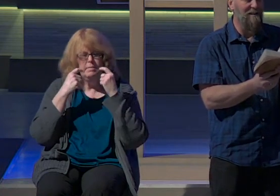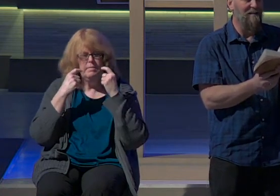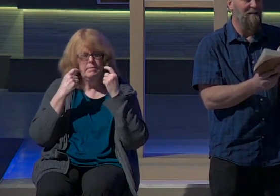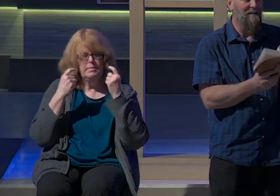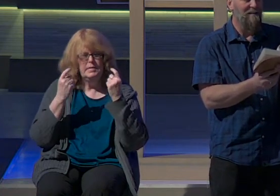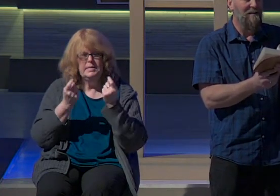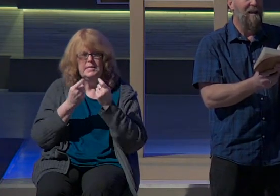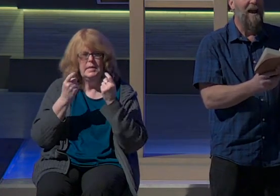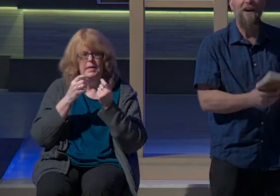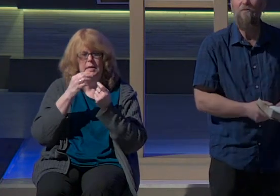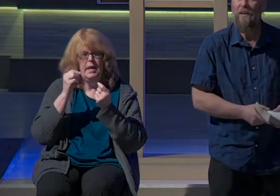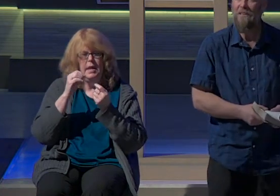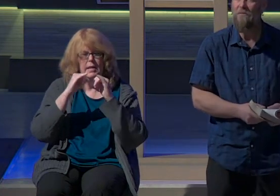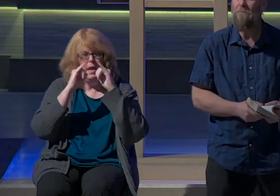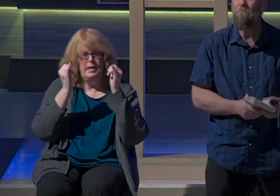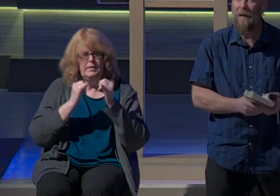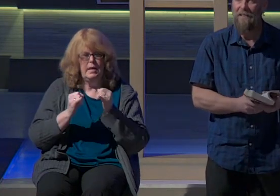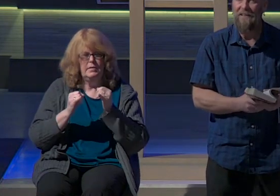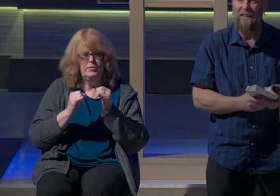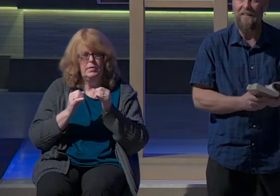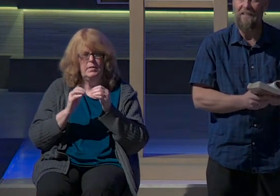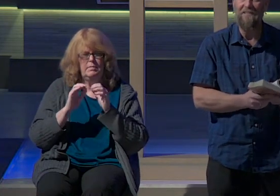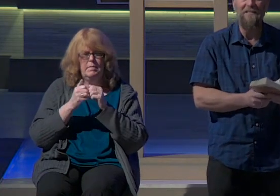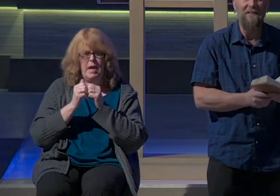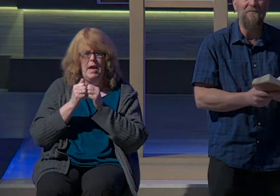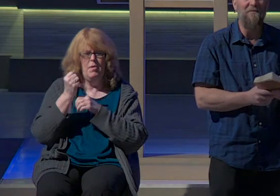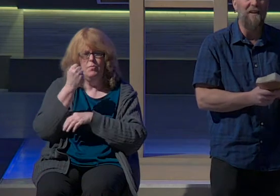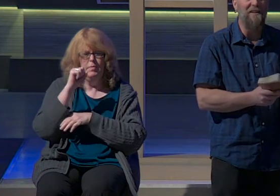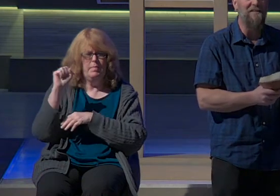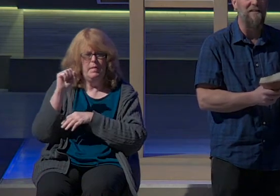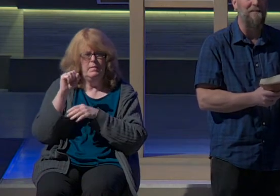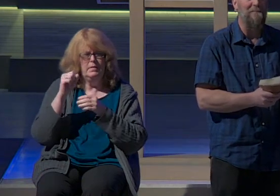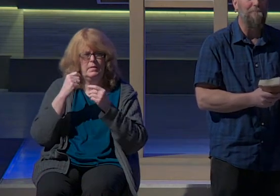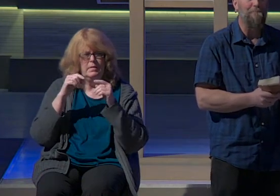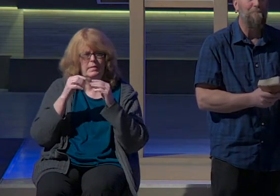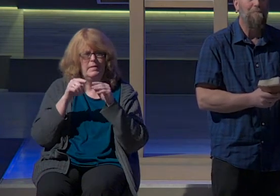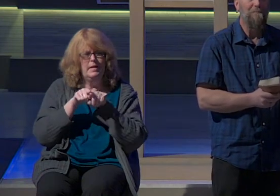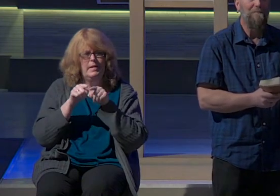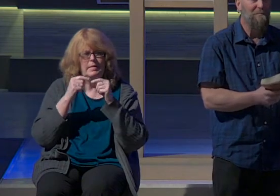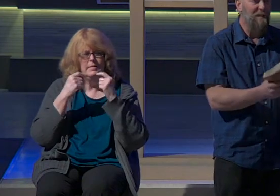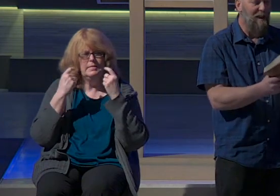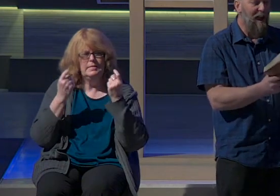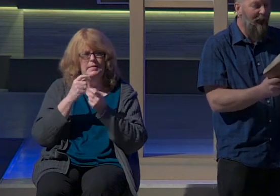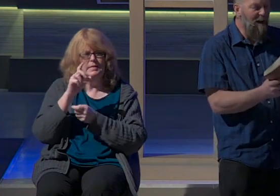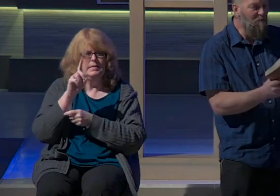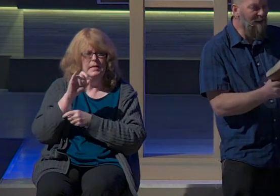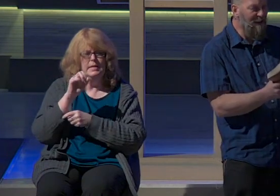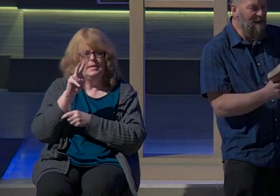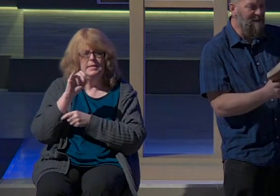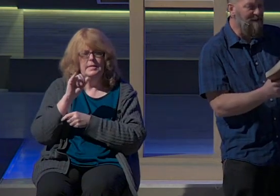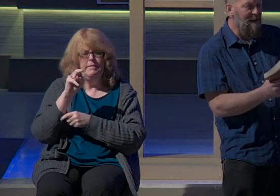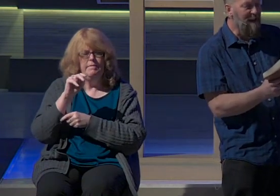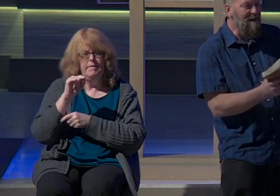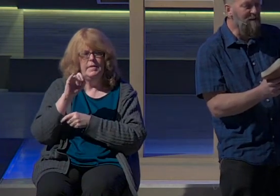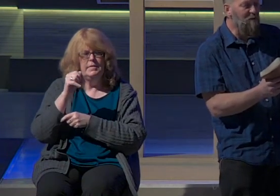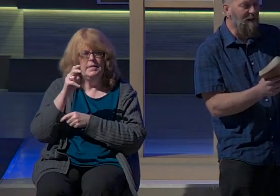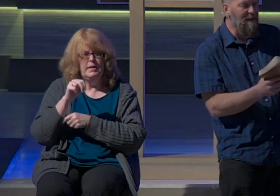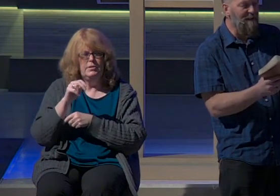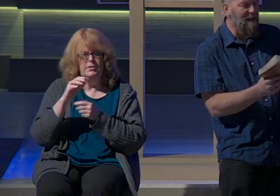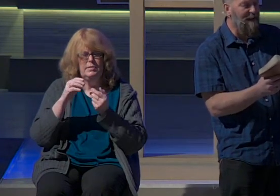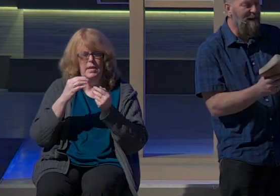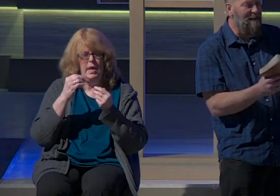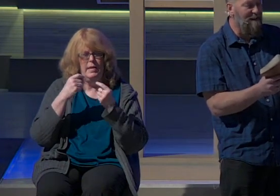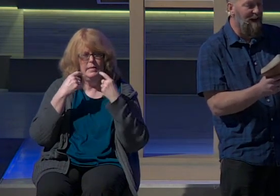idolatry. How is rebellion like the sin of divination? How is